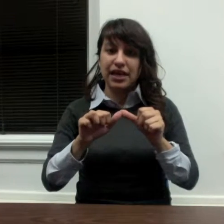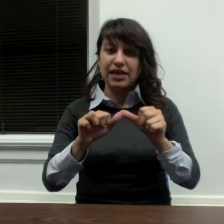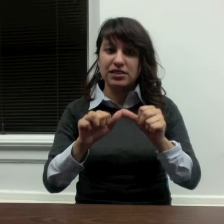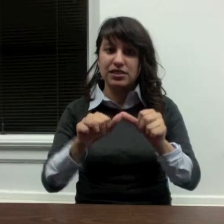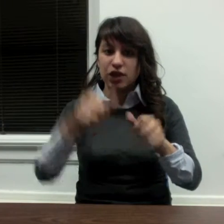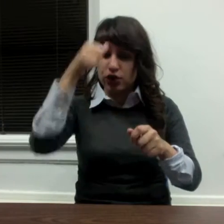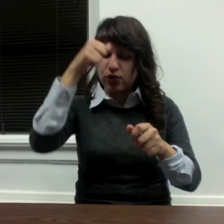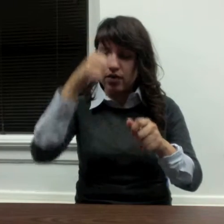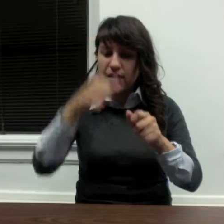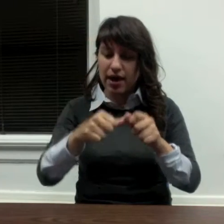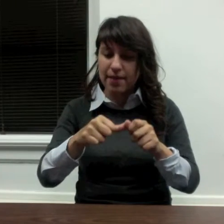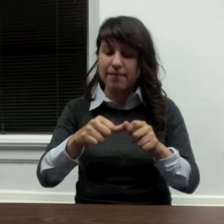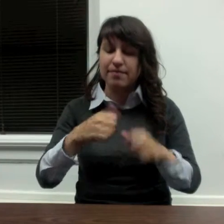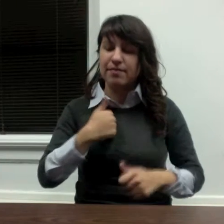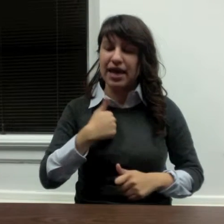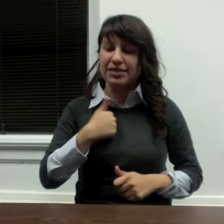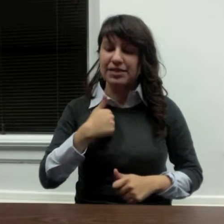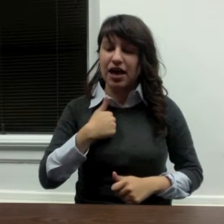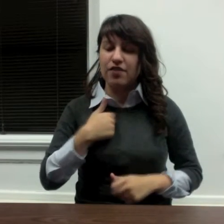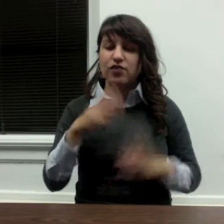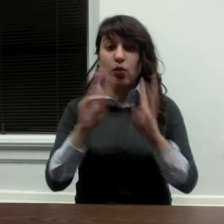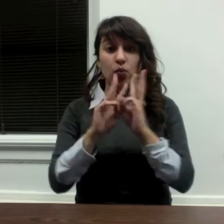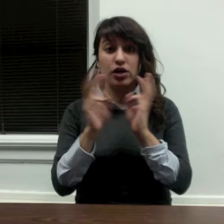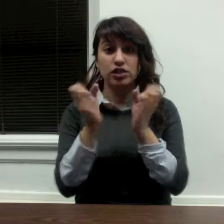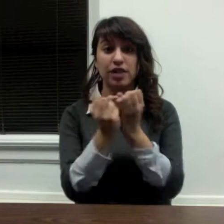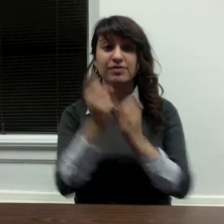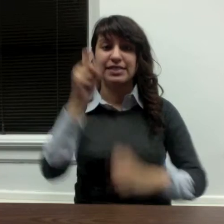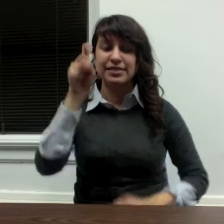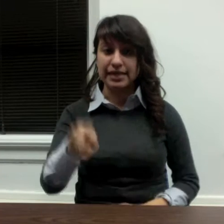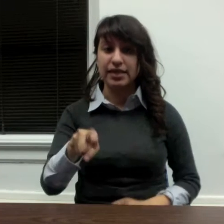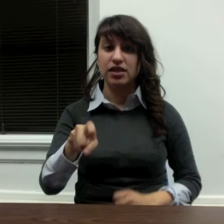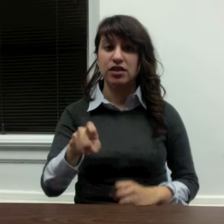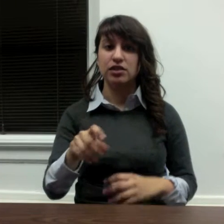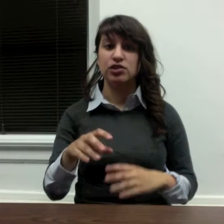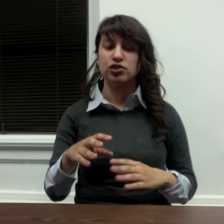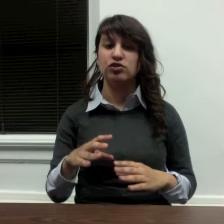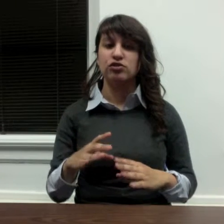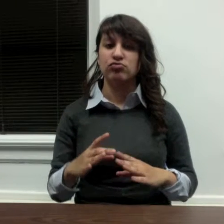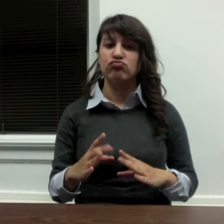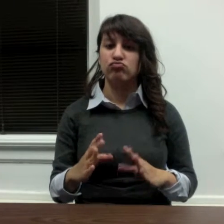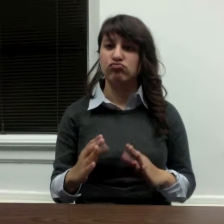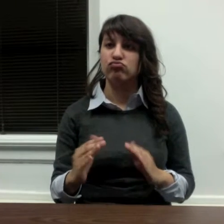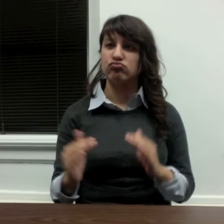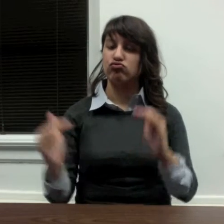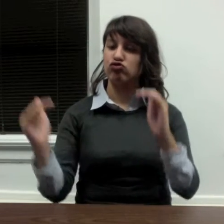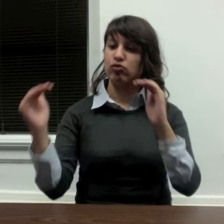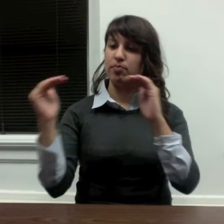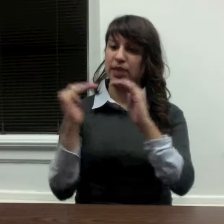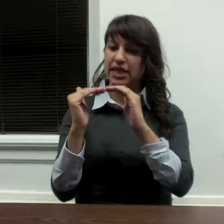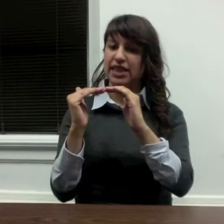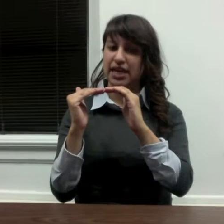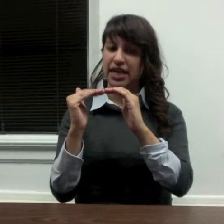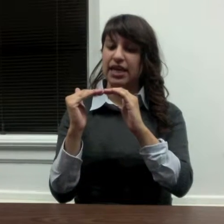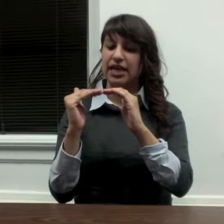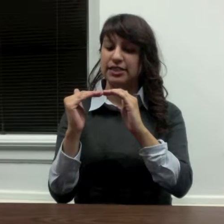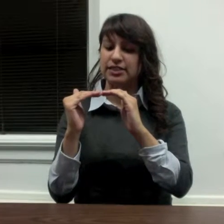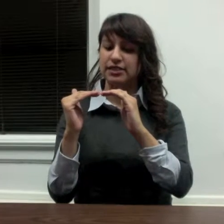the workshops need to meet the needs of the constituents, and they can't just be what interests